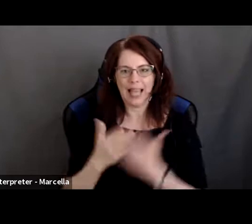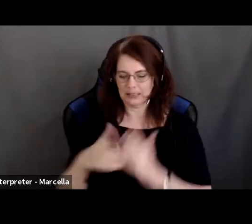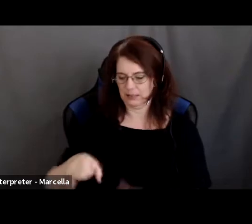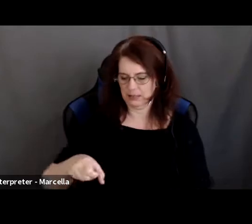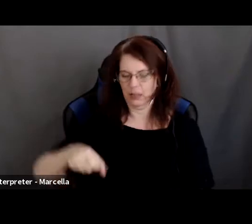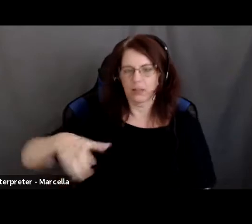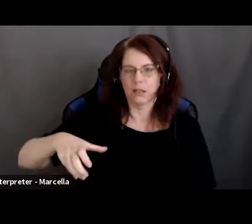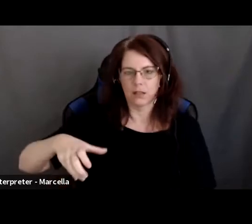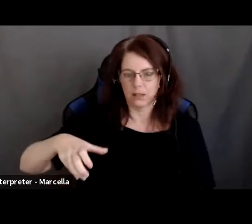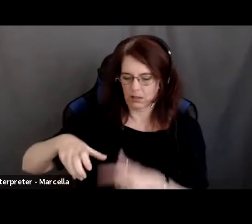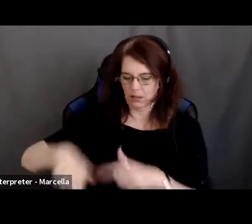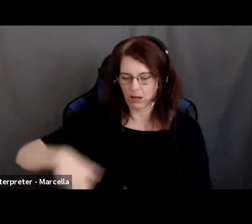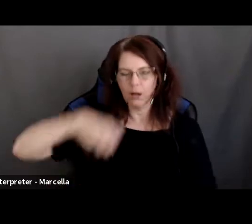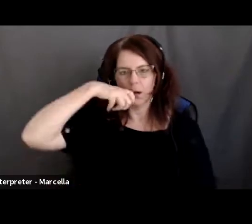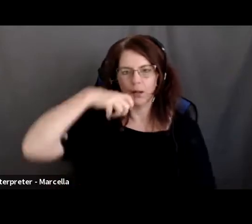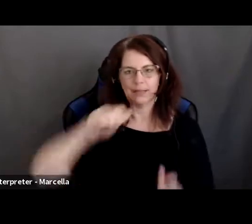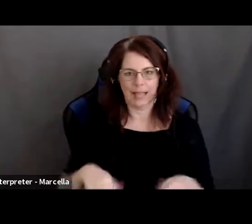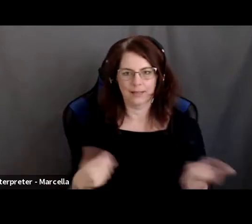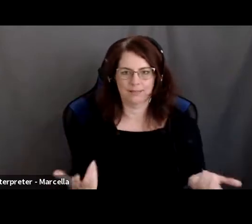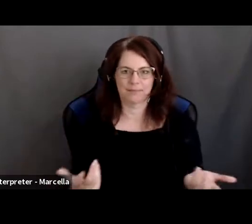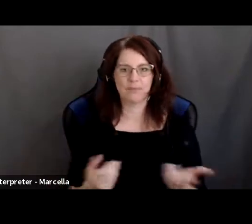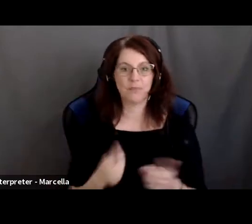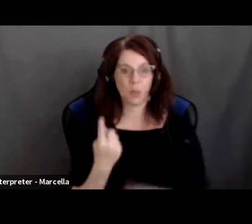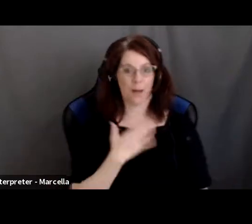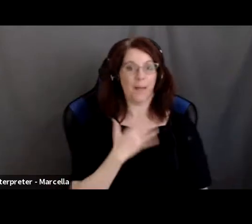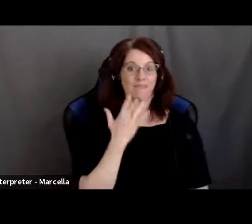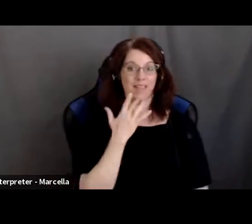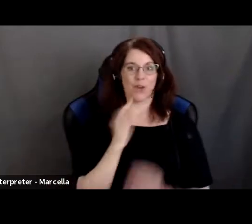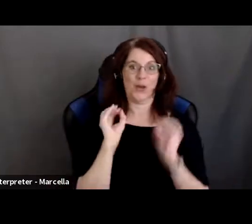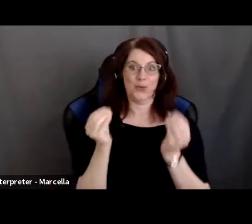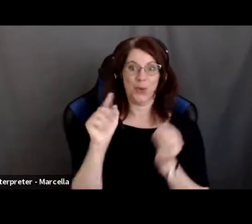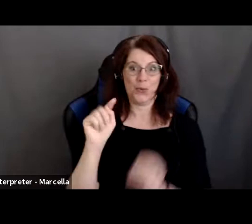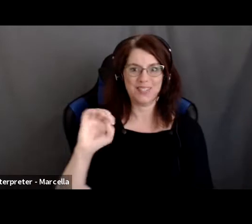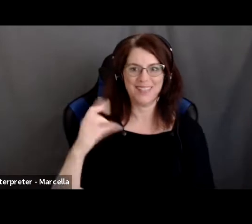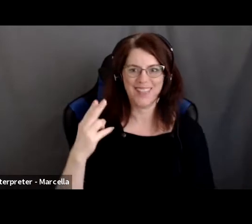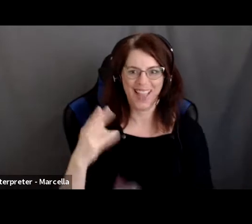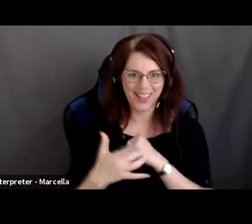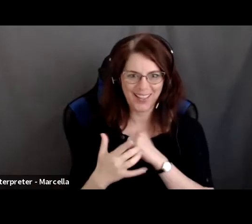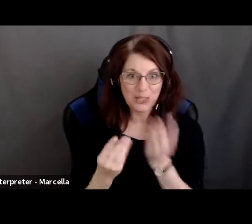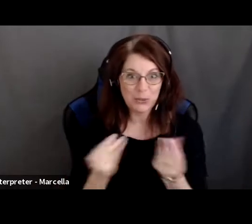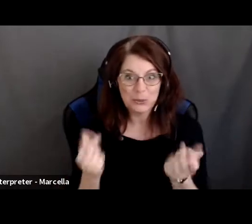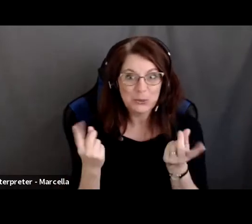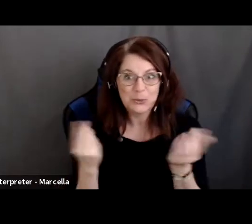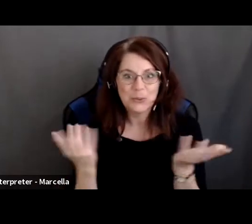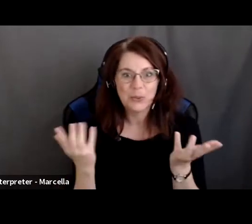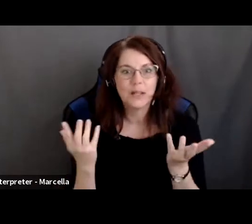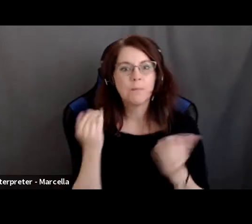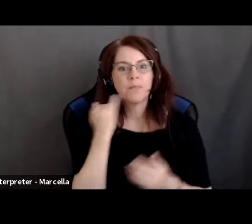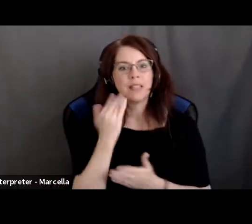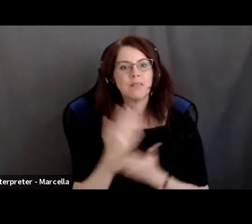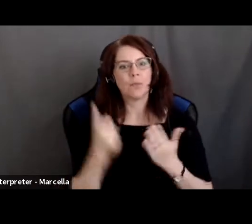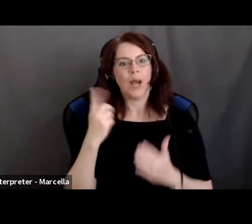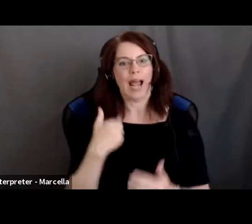person to eat. One of my favorite no-tech solutions for eating is if somebody has